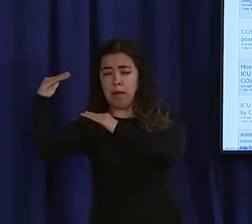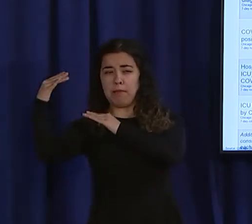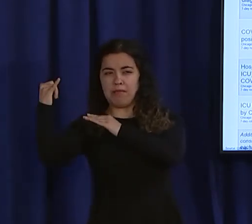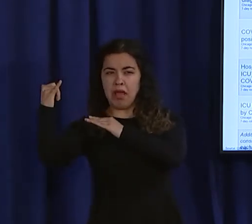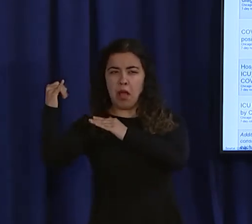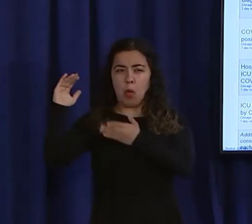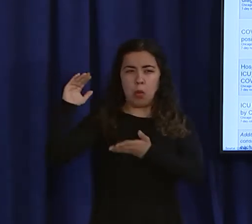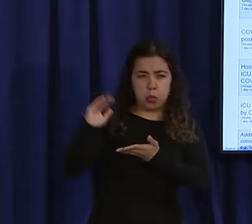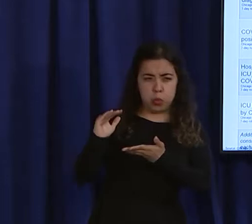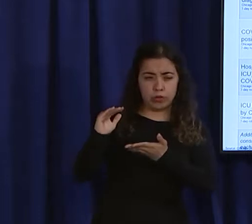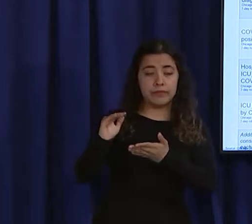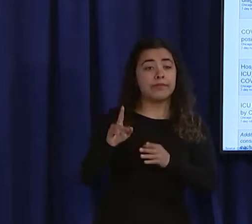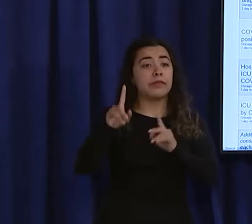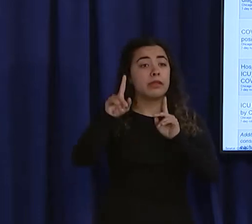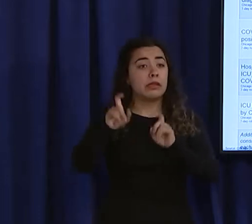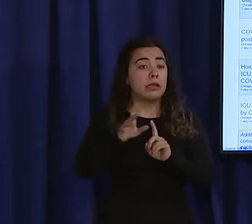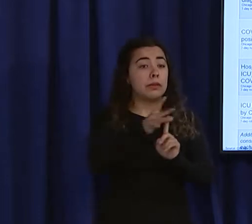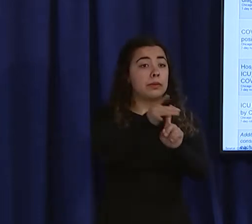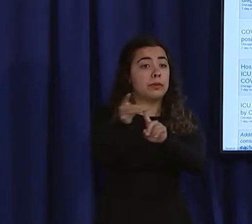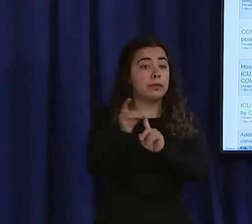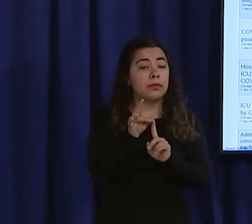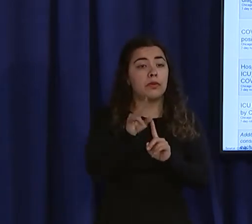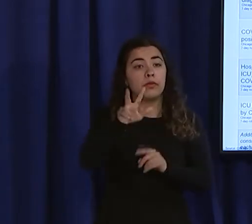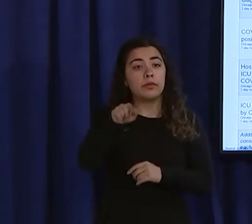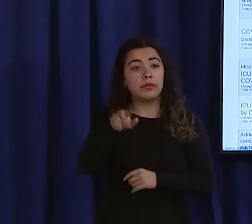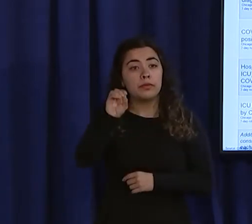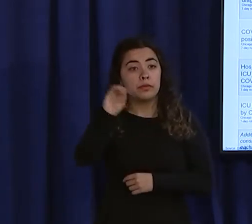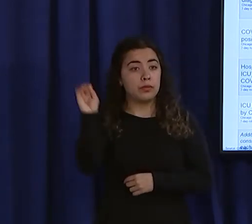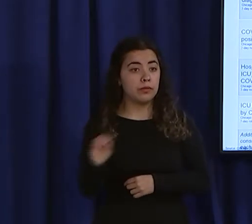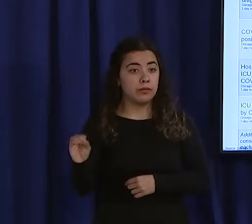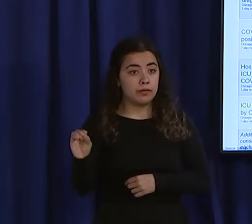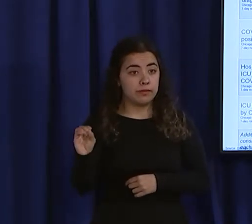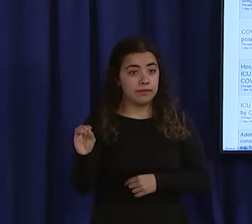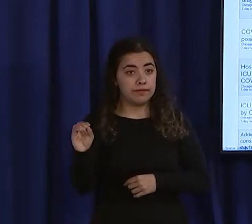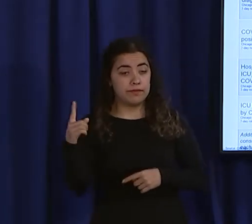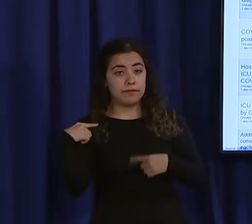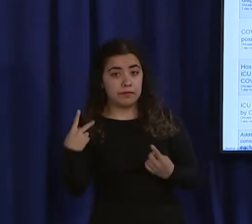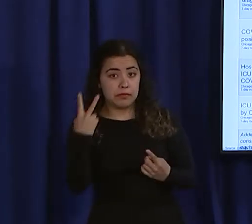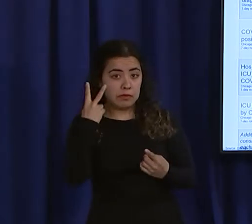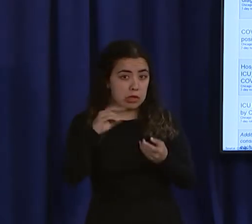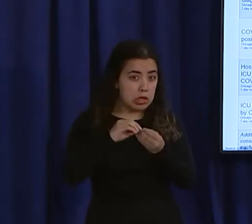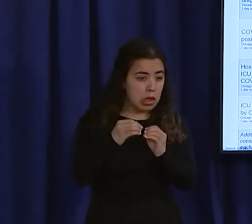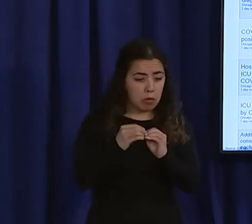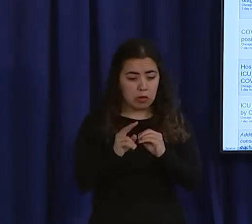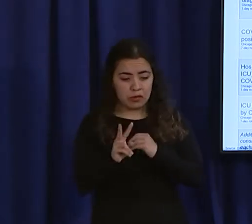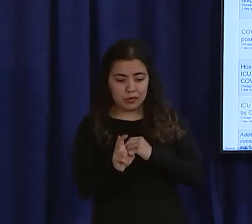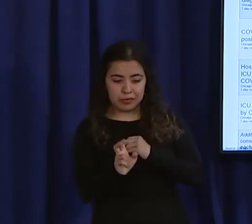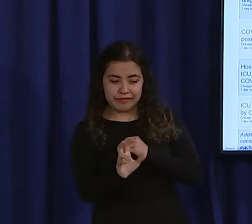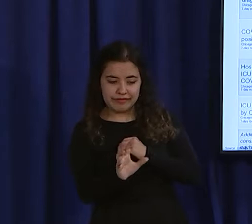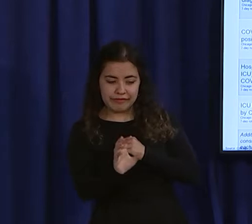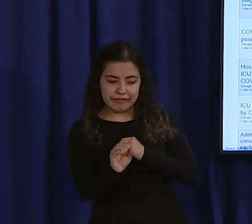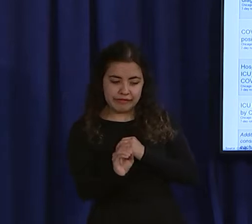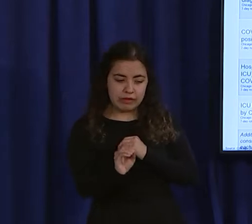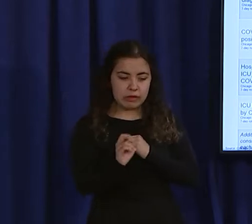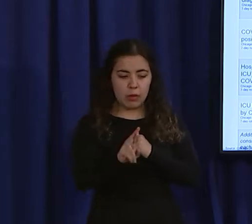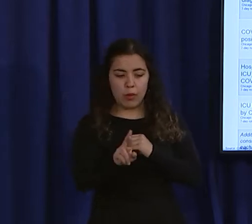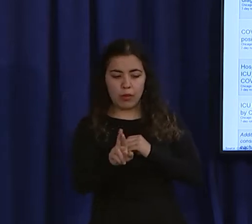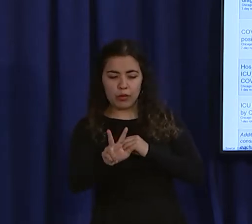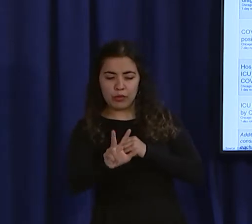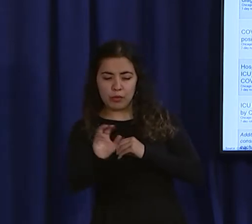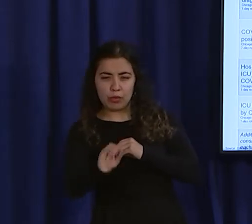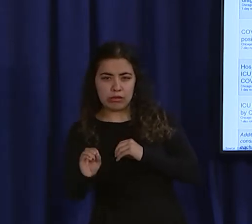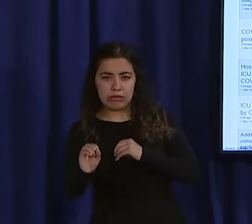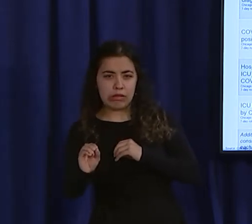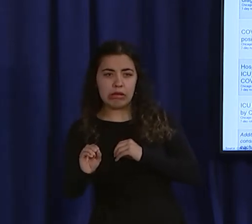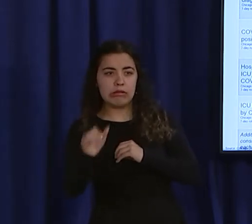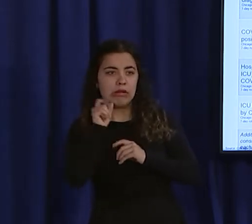at 3.0% test positivity. We have not seen numbers in the 250s or a 3% positivity since